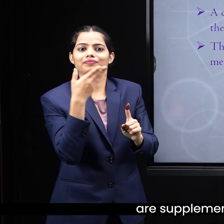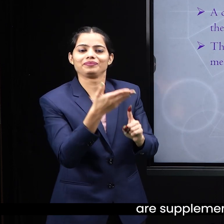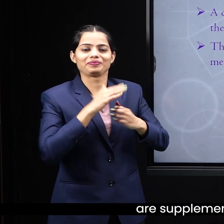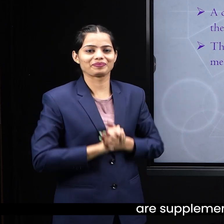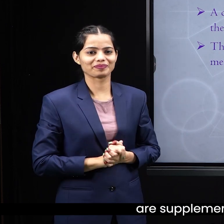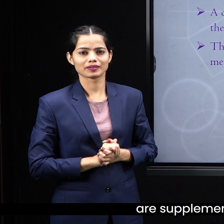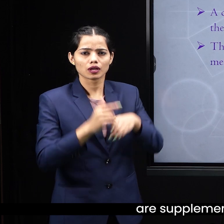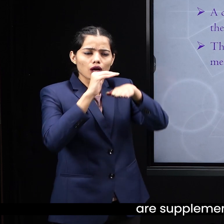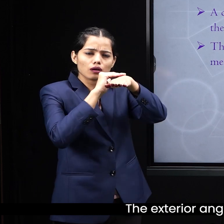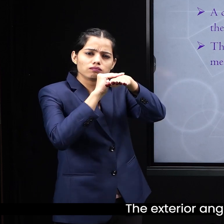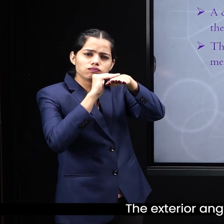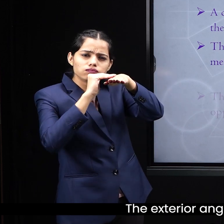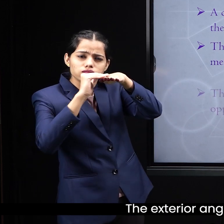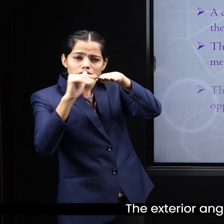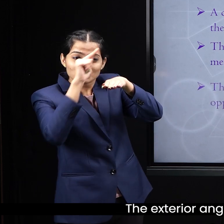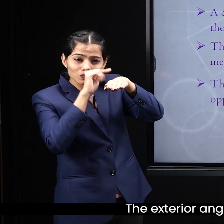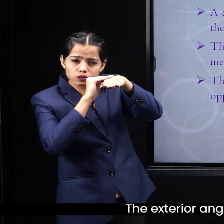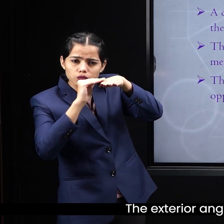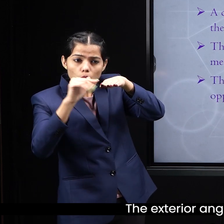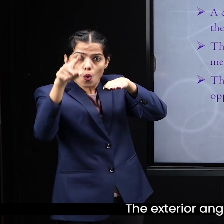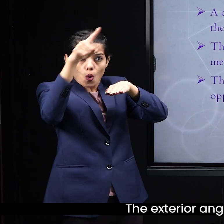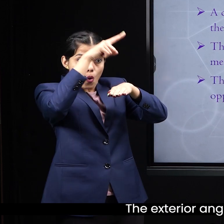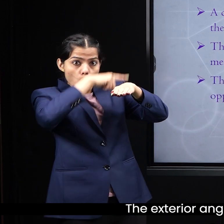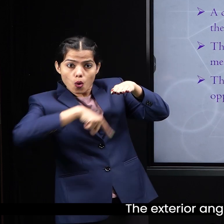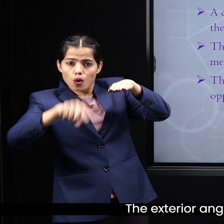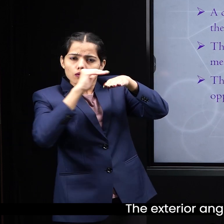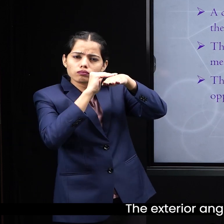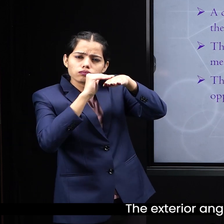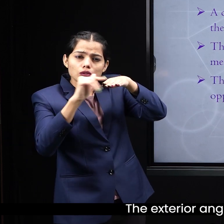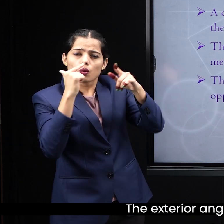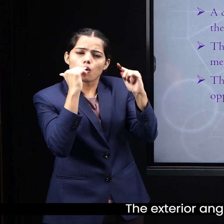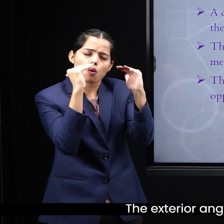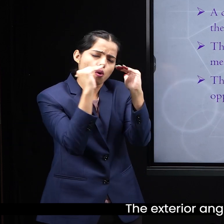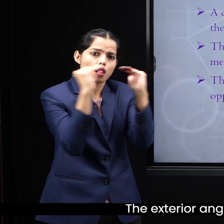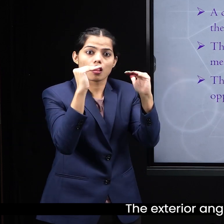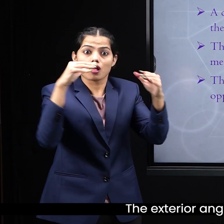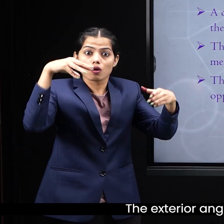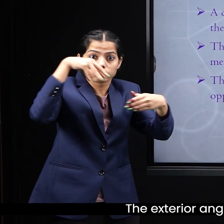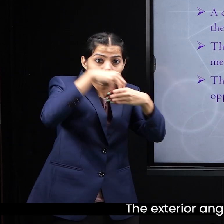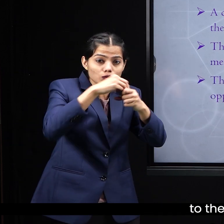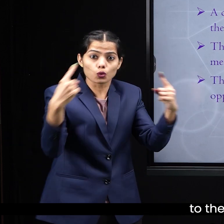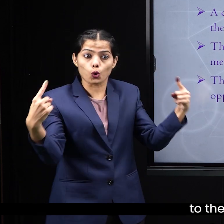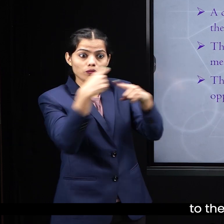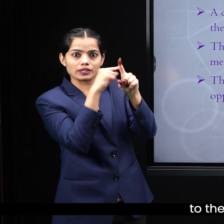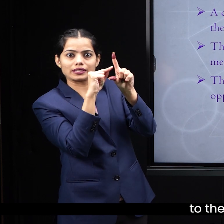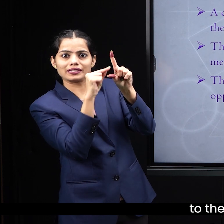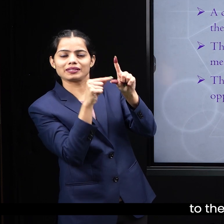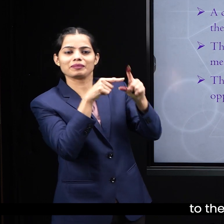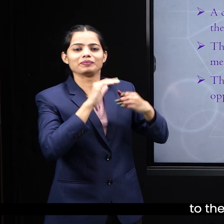180 degrees. The exterior angle of a cyclic quadrilateral is equal to the interior